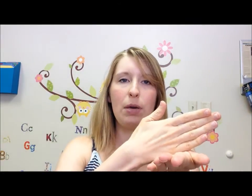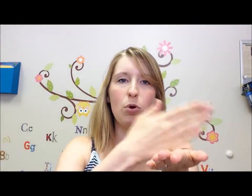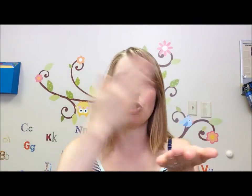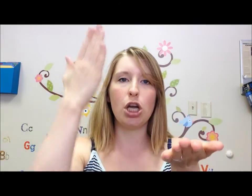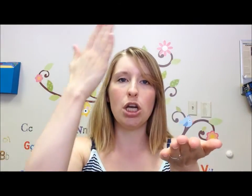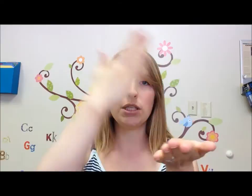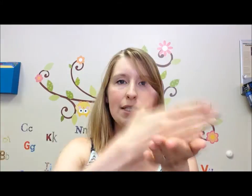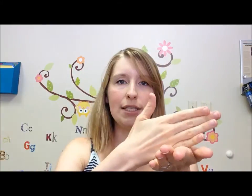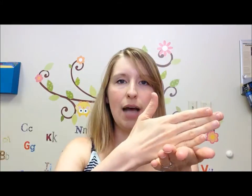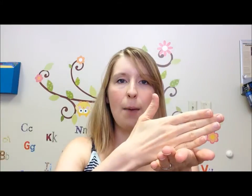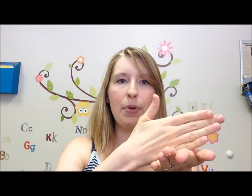motion. Stop.